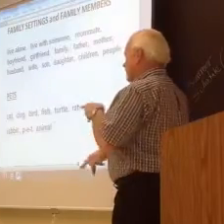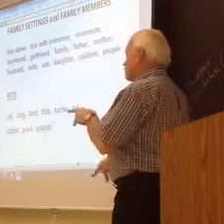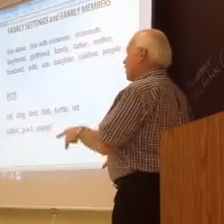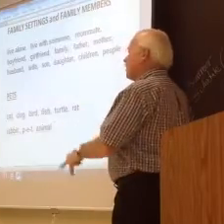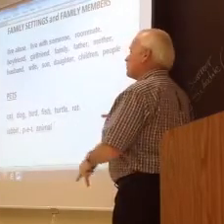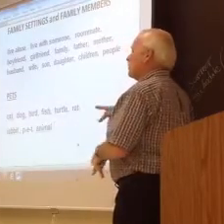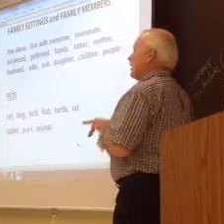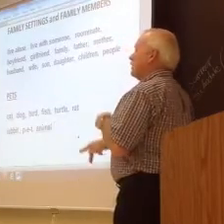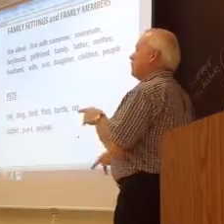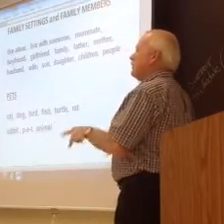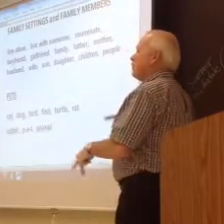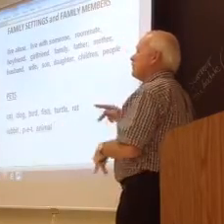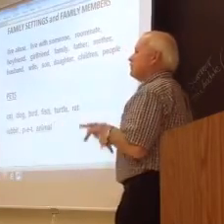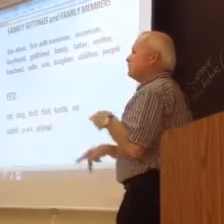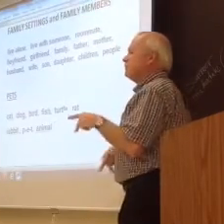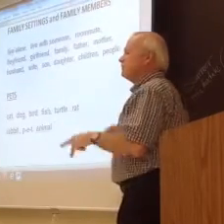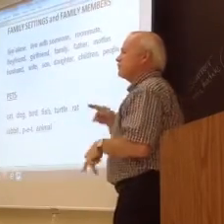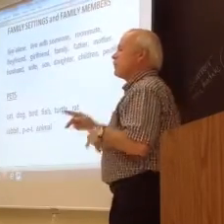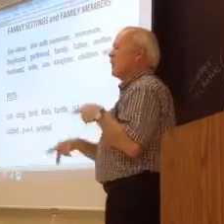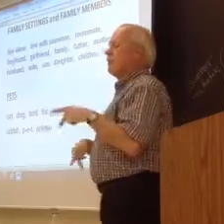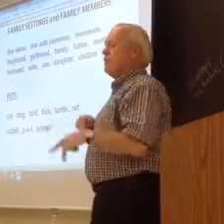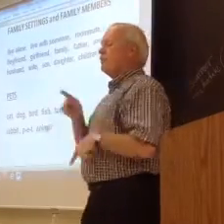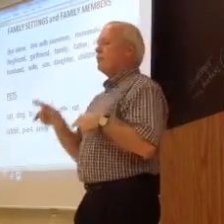hands all people. People.